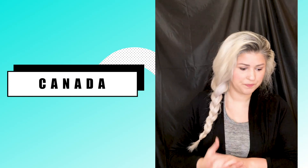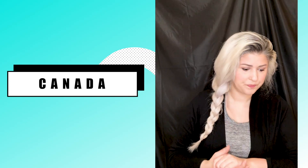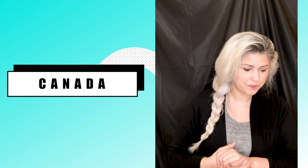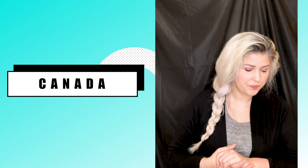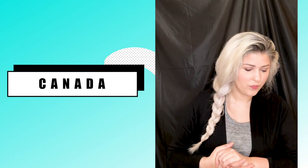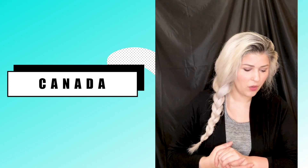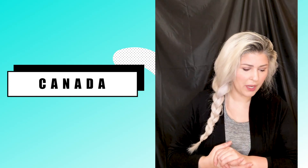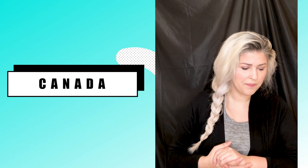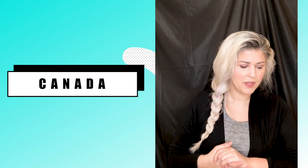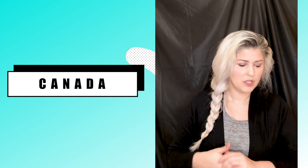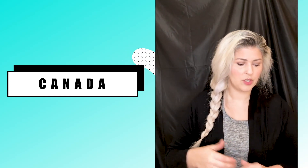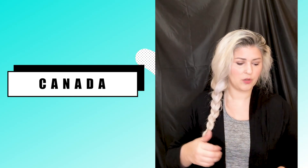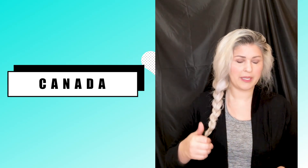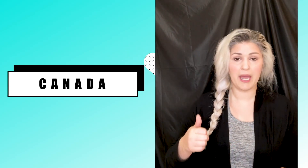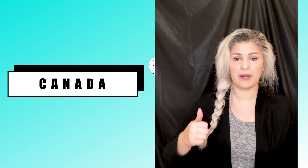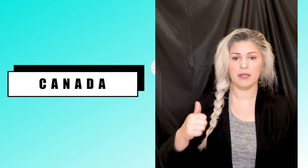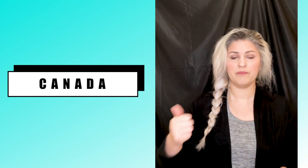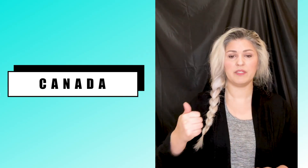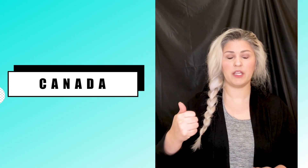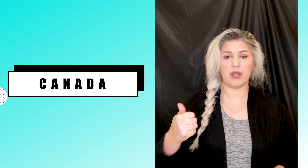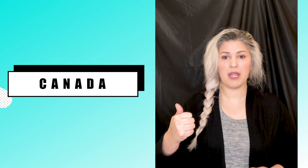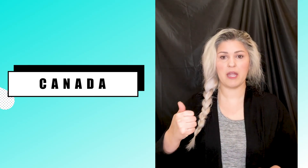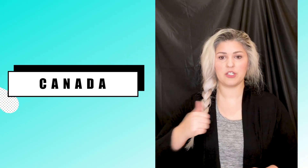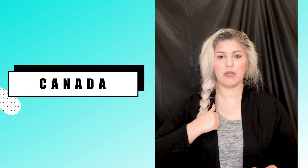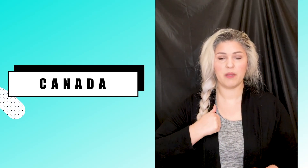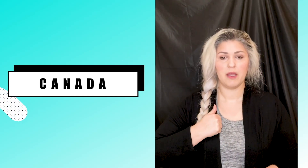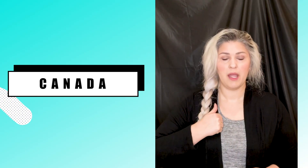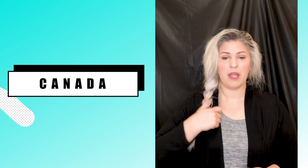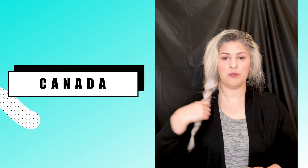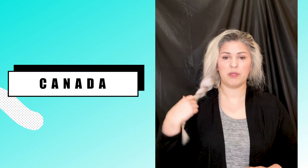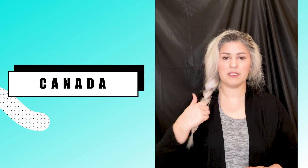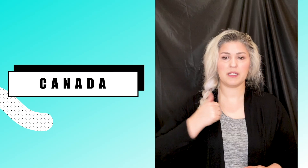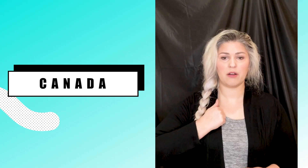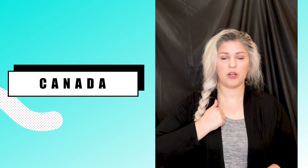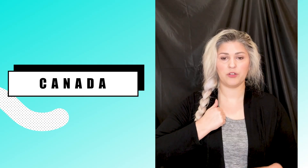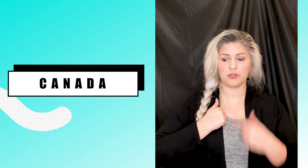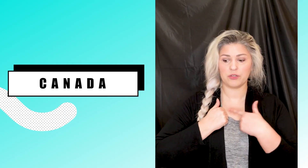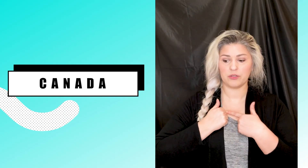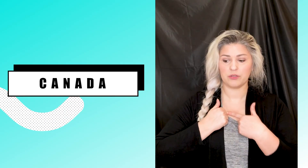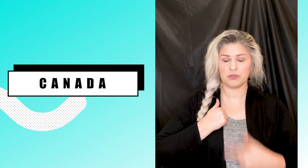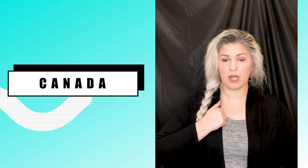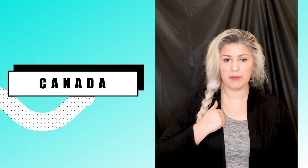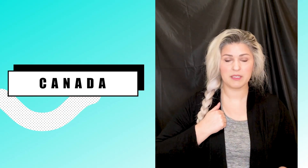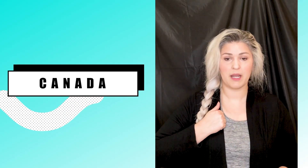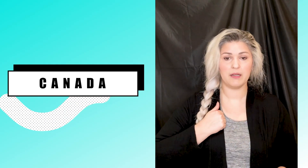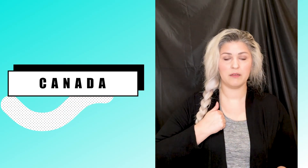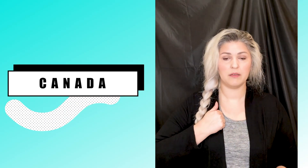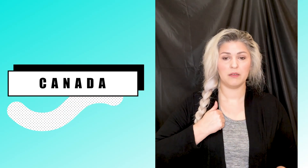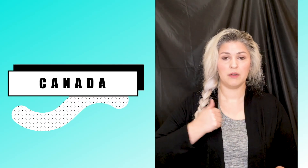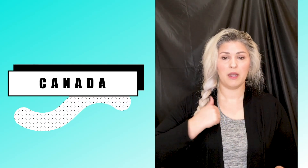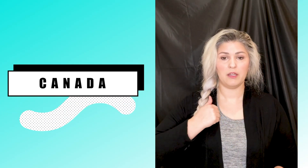America. Okay, so Canada, take your A hand shape and you place it here on your dominant